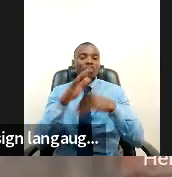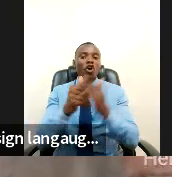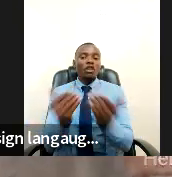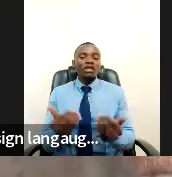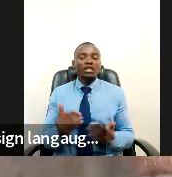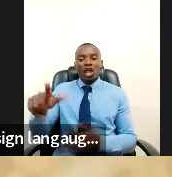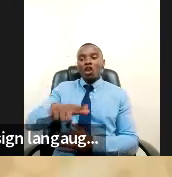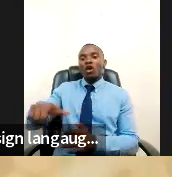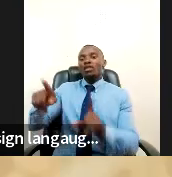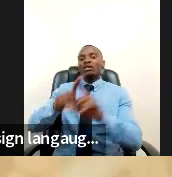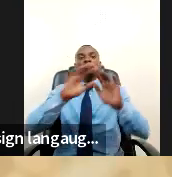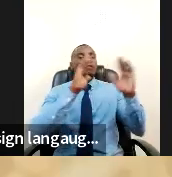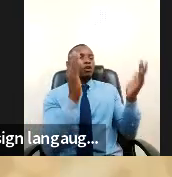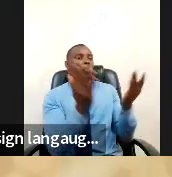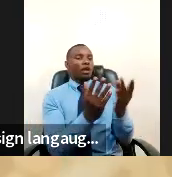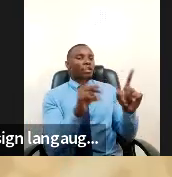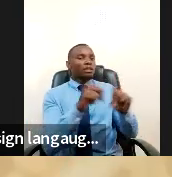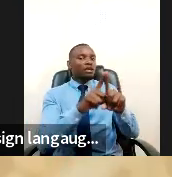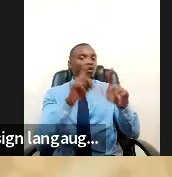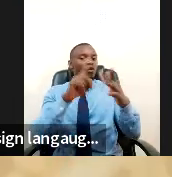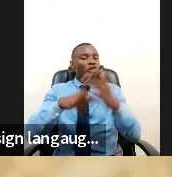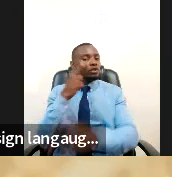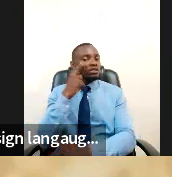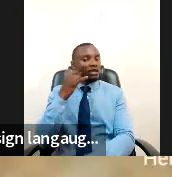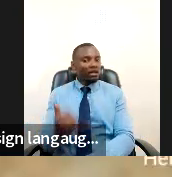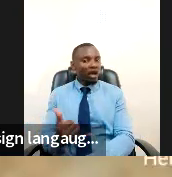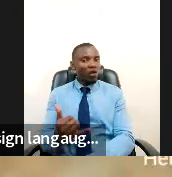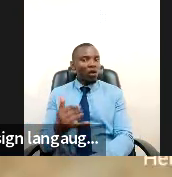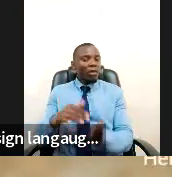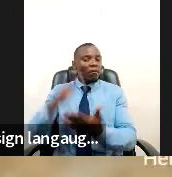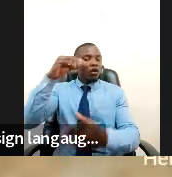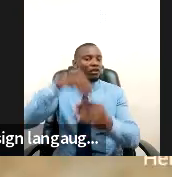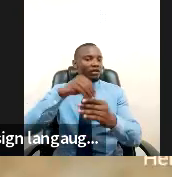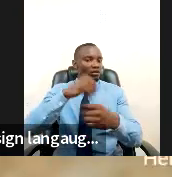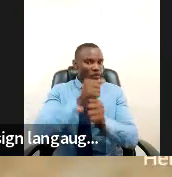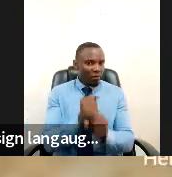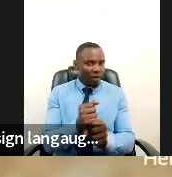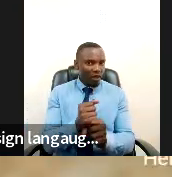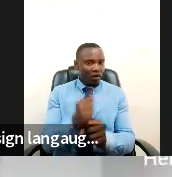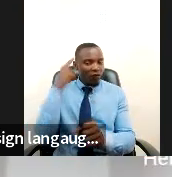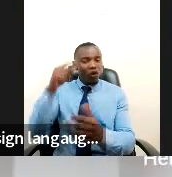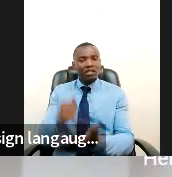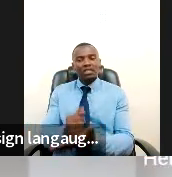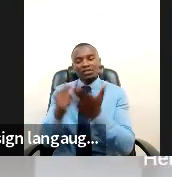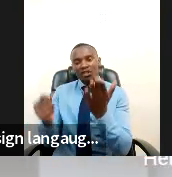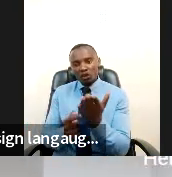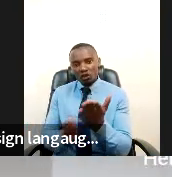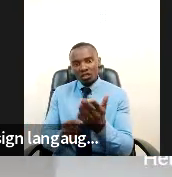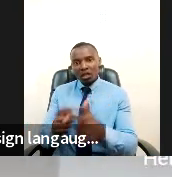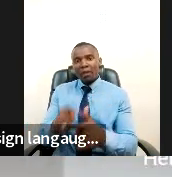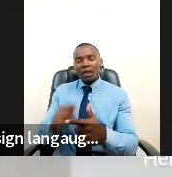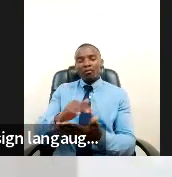And the trend that we are seeing is that the more investments we make for assistive technology, the more we are